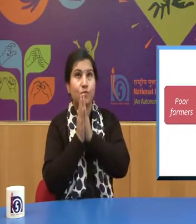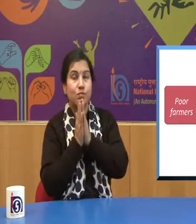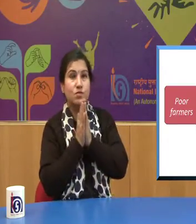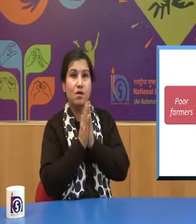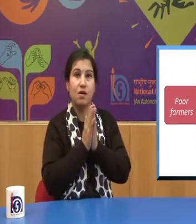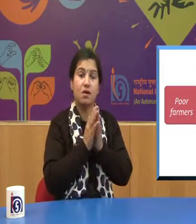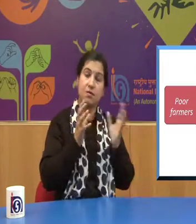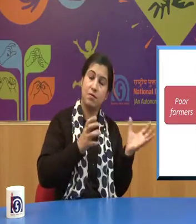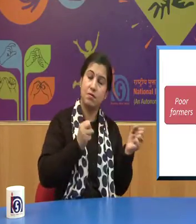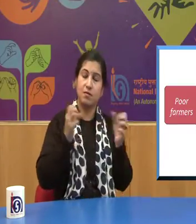revolts are mentioned?